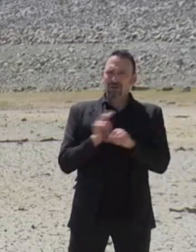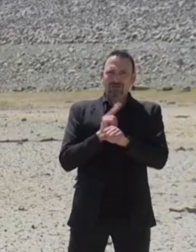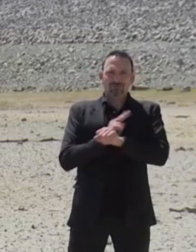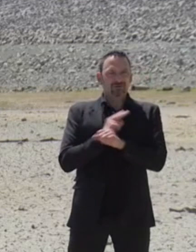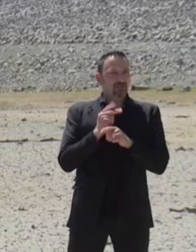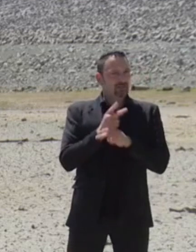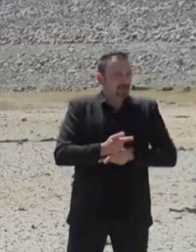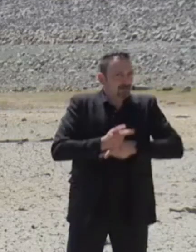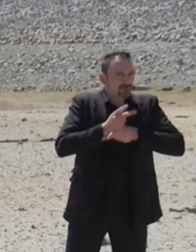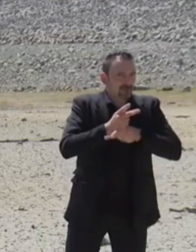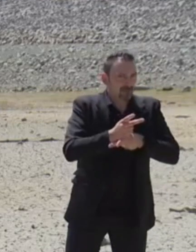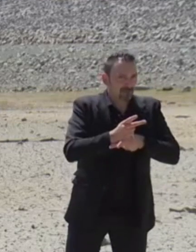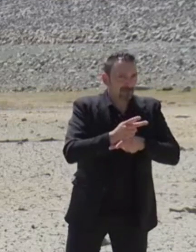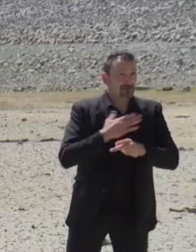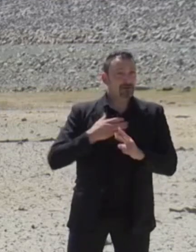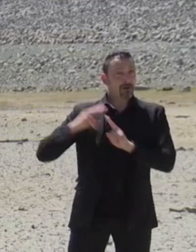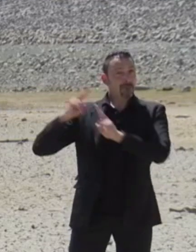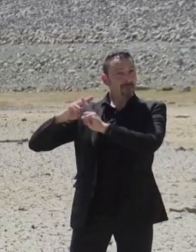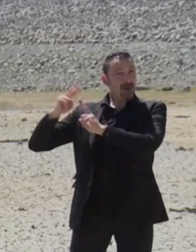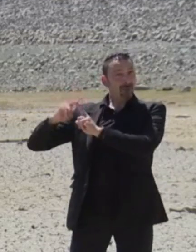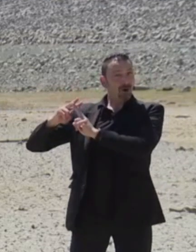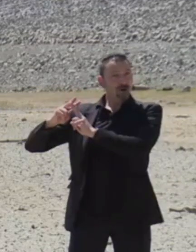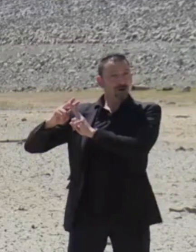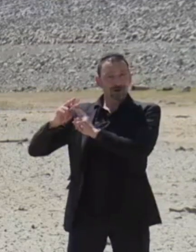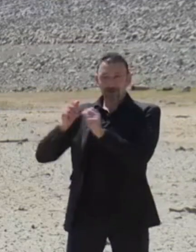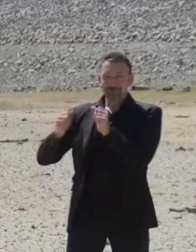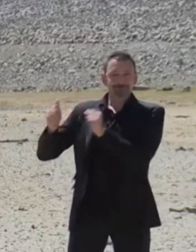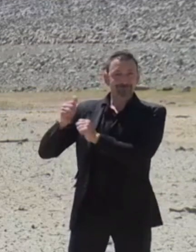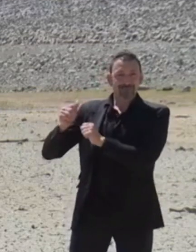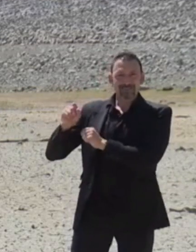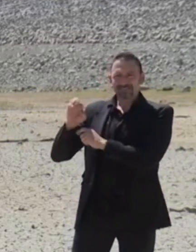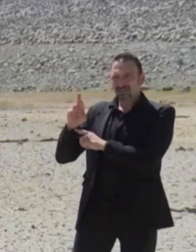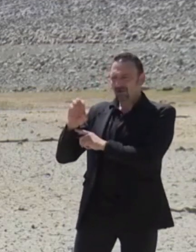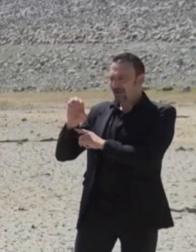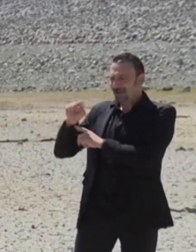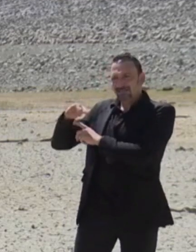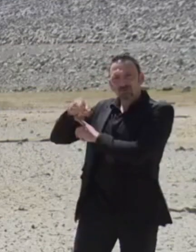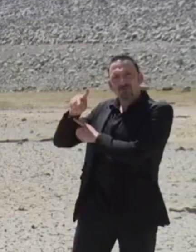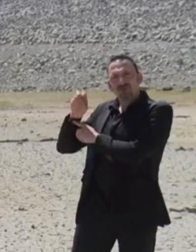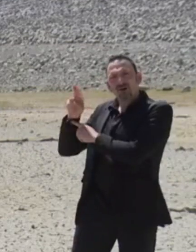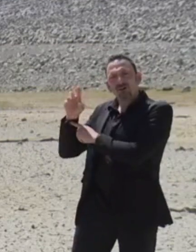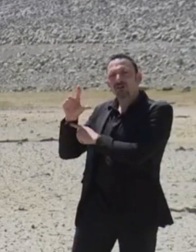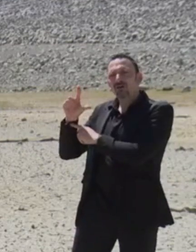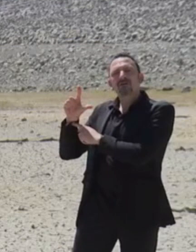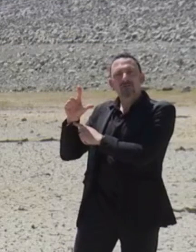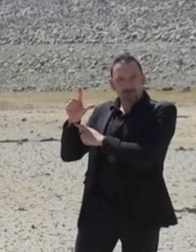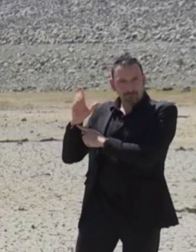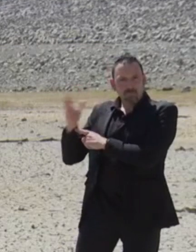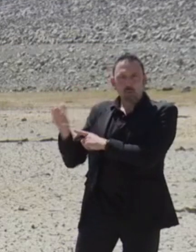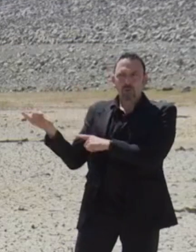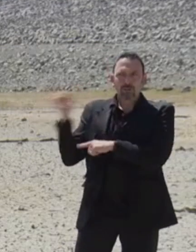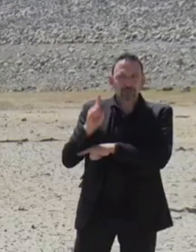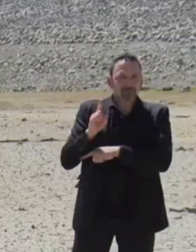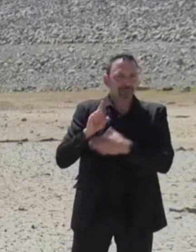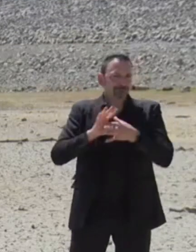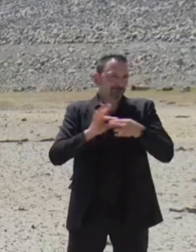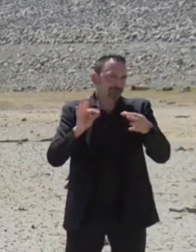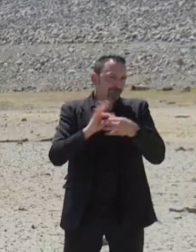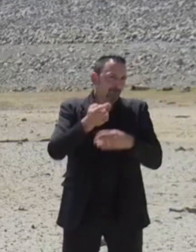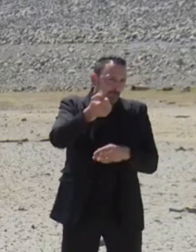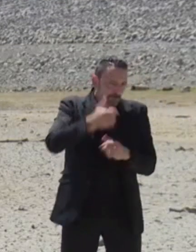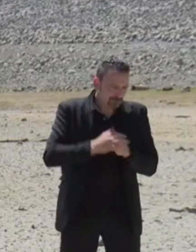colleague Joaquin Esquivel is here, and I think I might ask him to come up, and I think we both share that